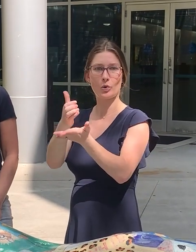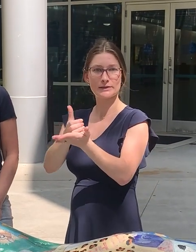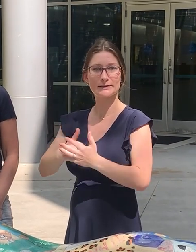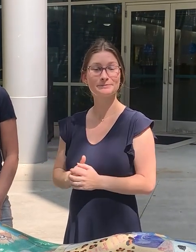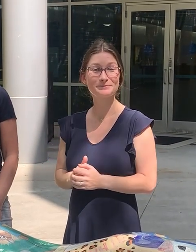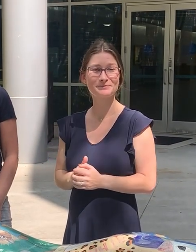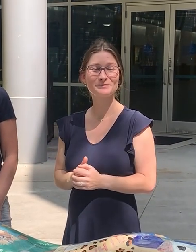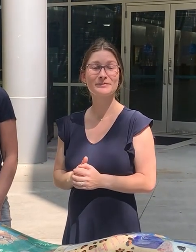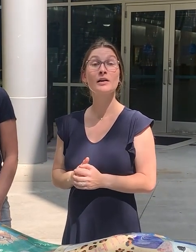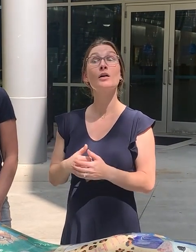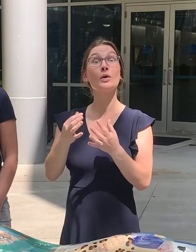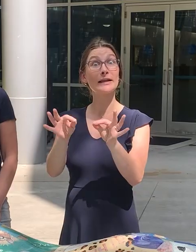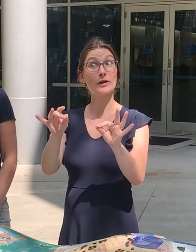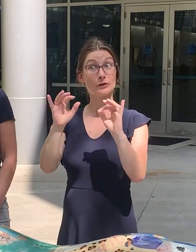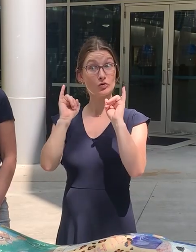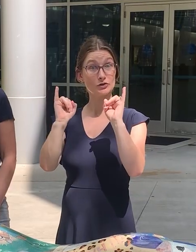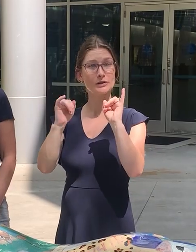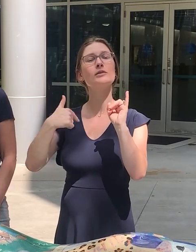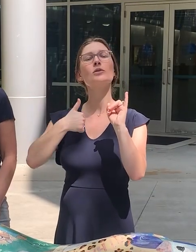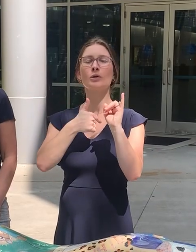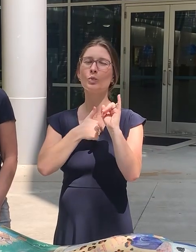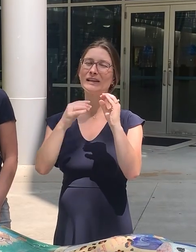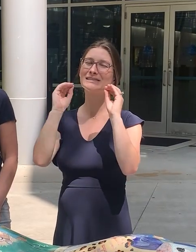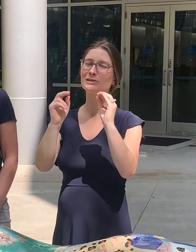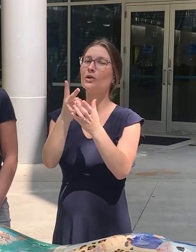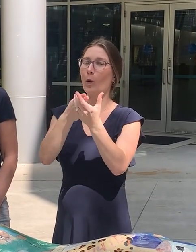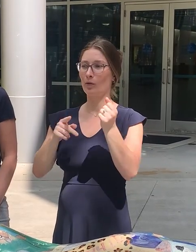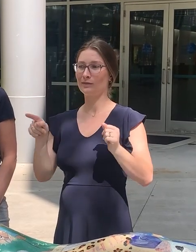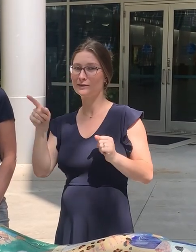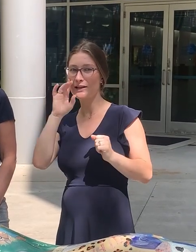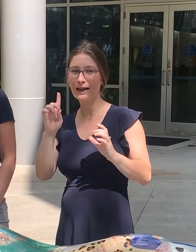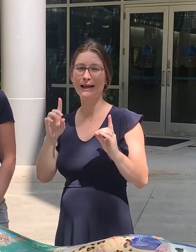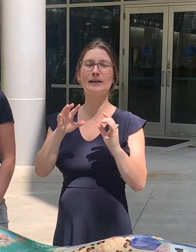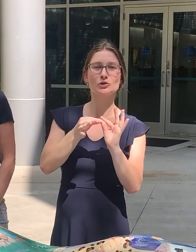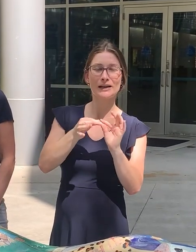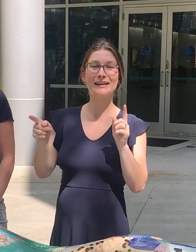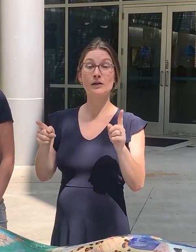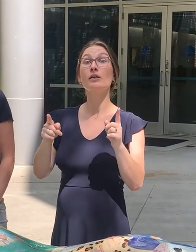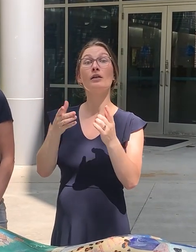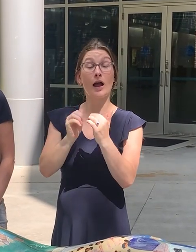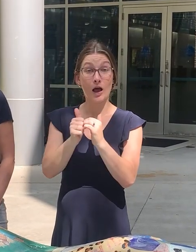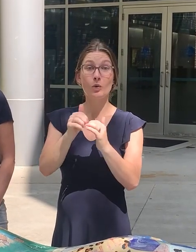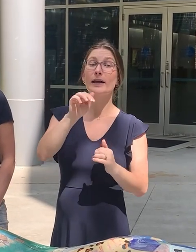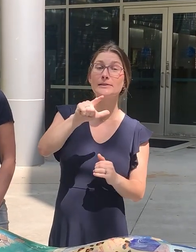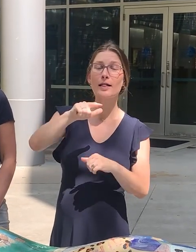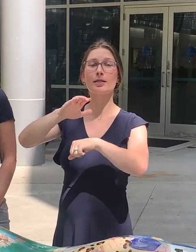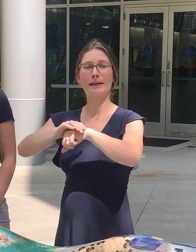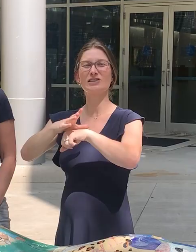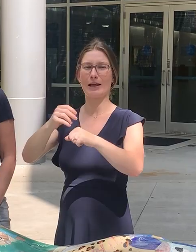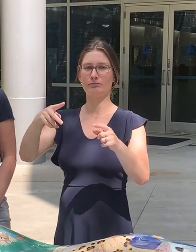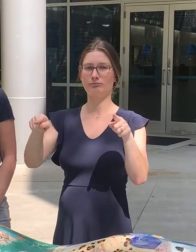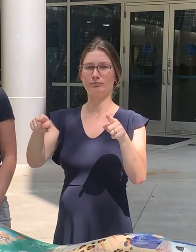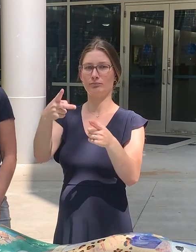The language of instruction. Both programs have courses in ASL, English, and a combination of both.